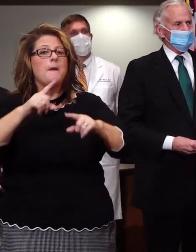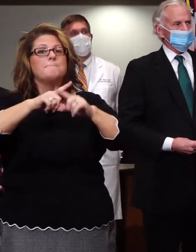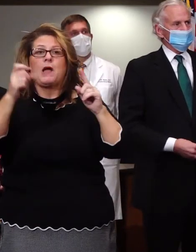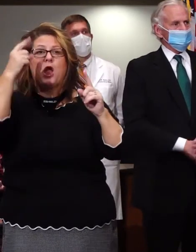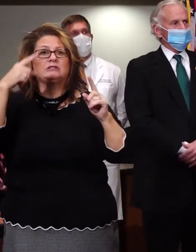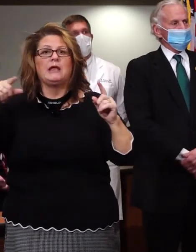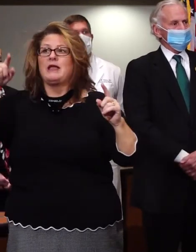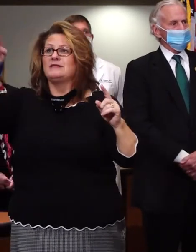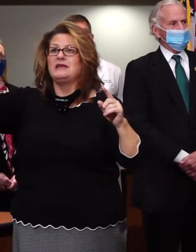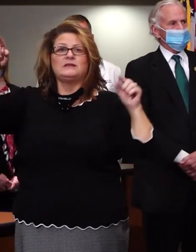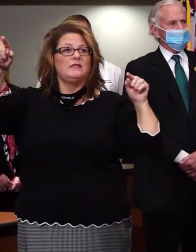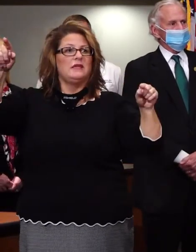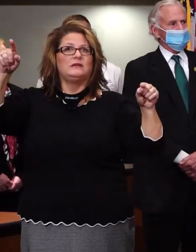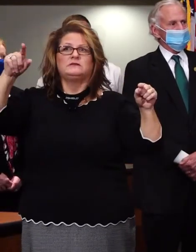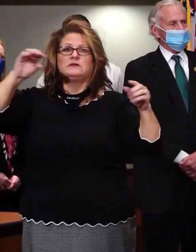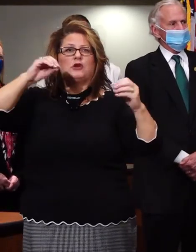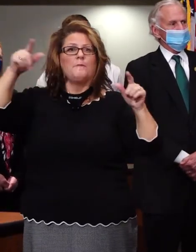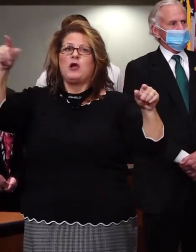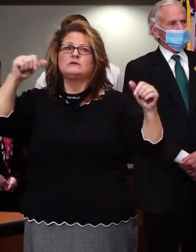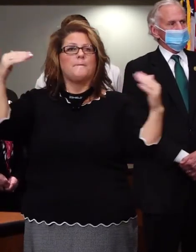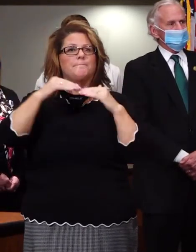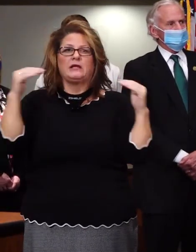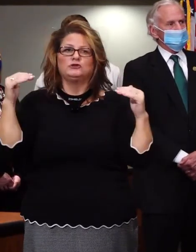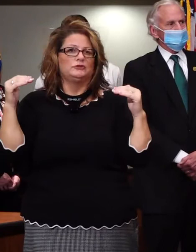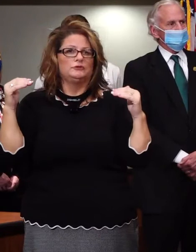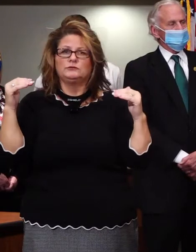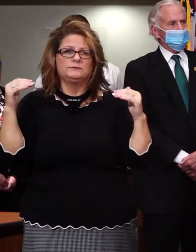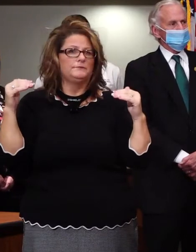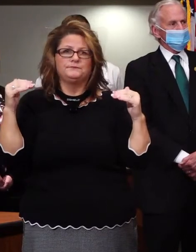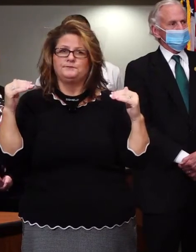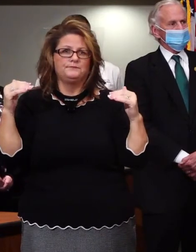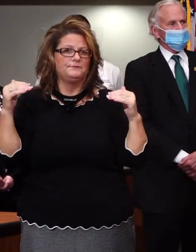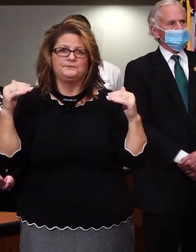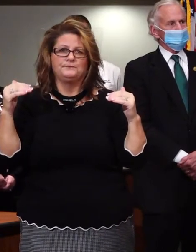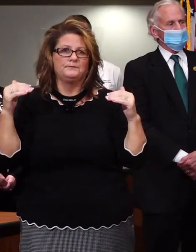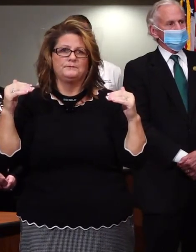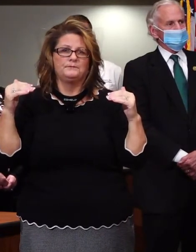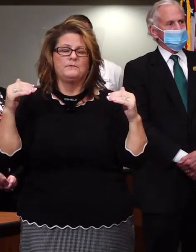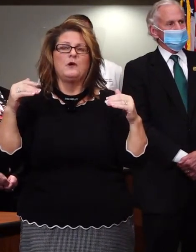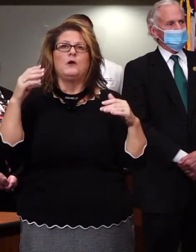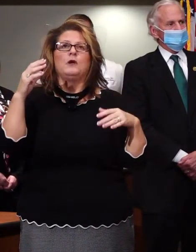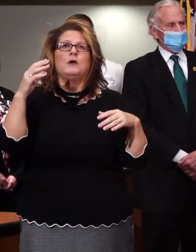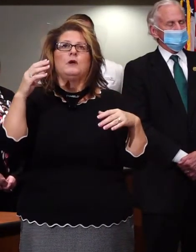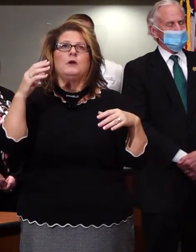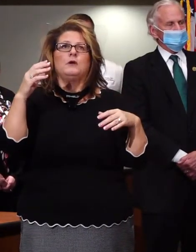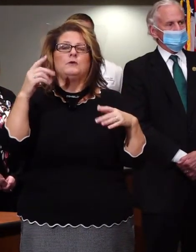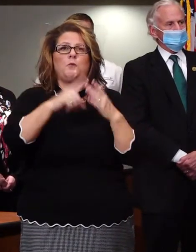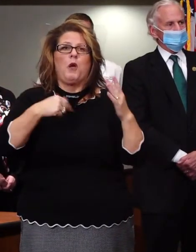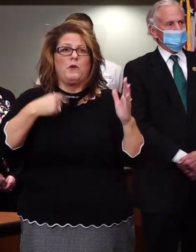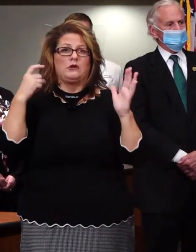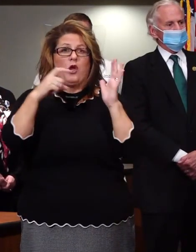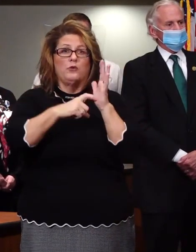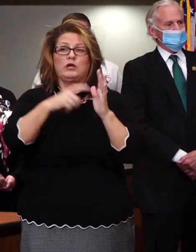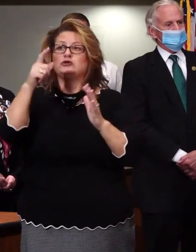showed yesterday that the numbers that reflected in the deaths, that they're not going to occur. You know, we're seeing the sequence is, just to state it, the numbers